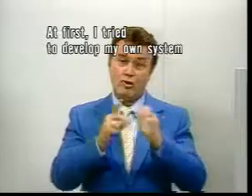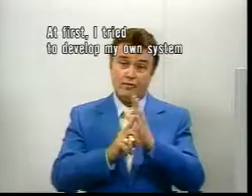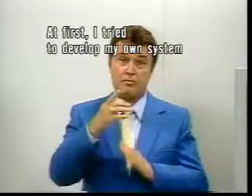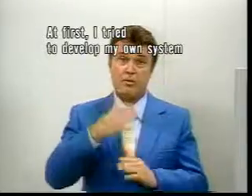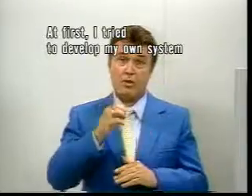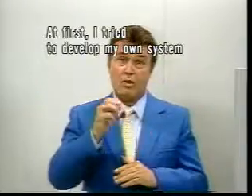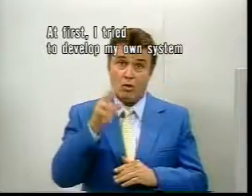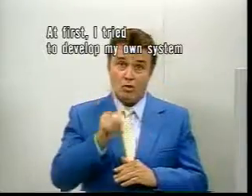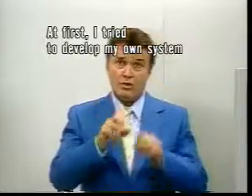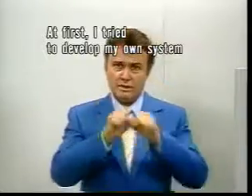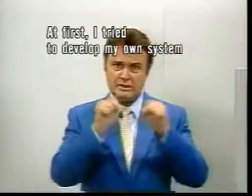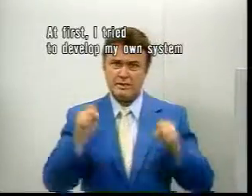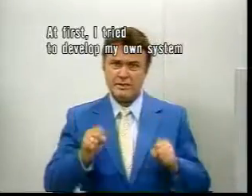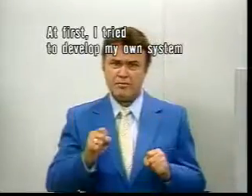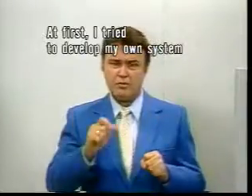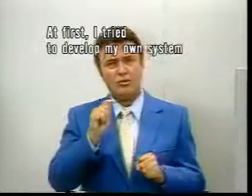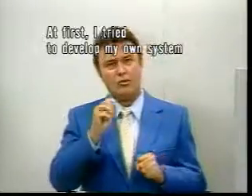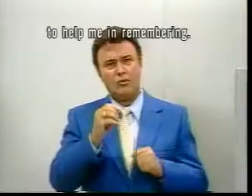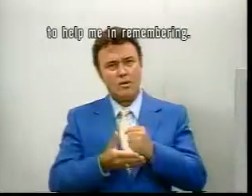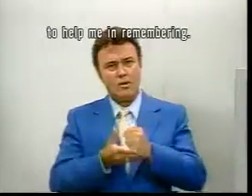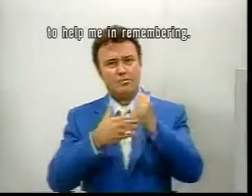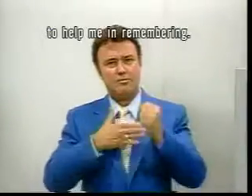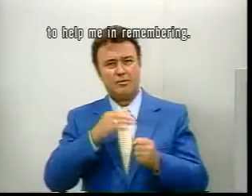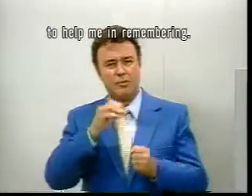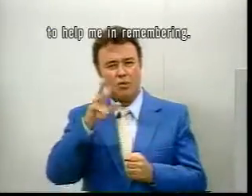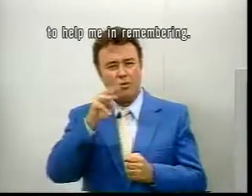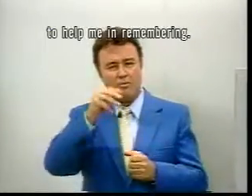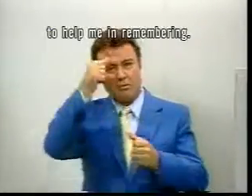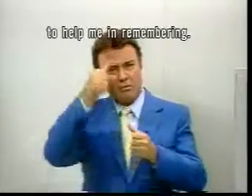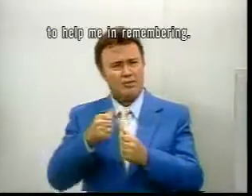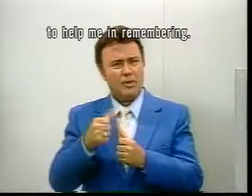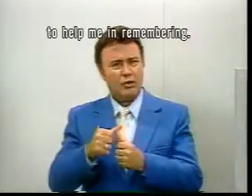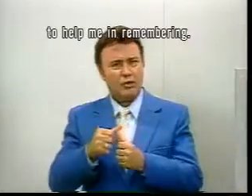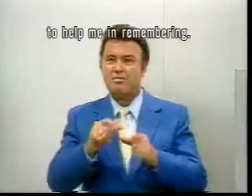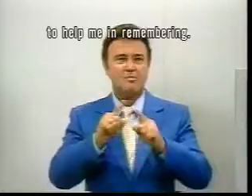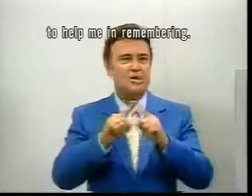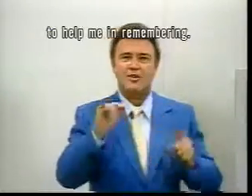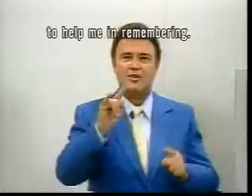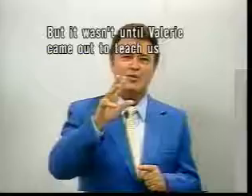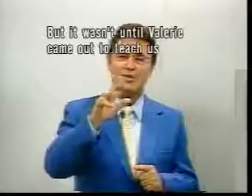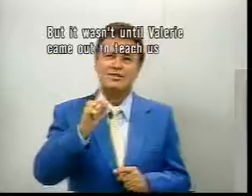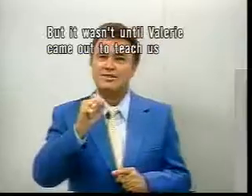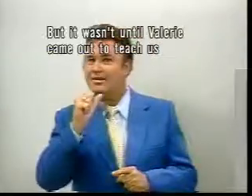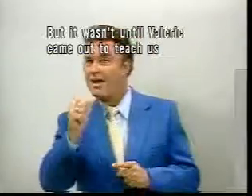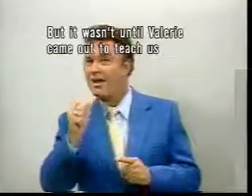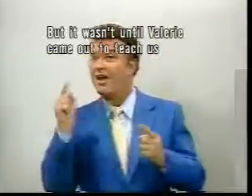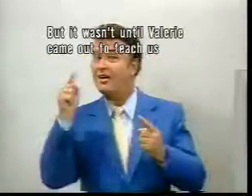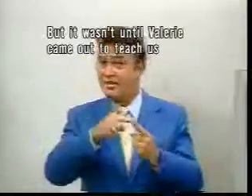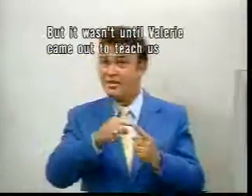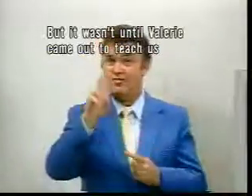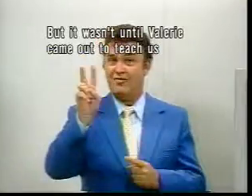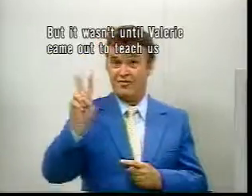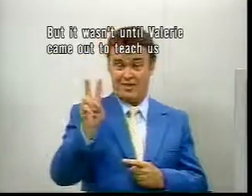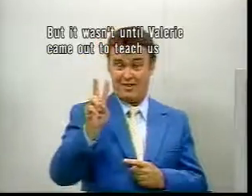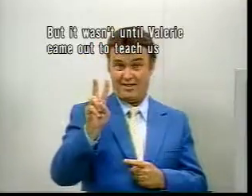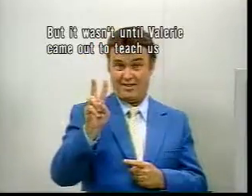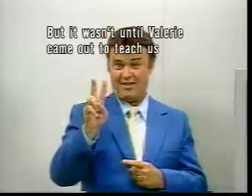At first, I tried to develop my own system to help me in remembering, but it wasn't